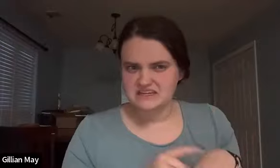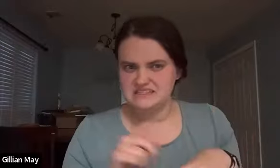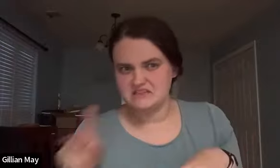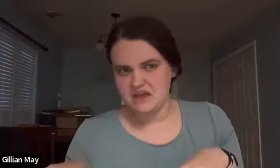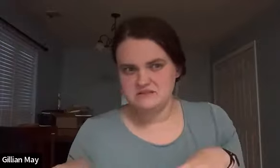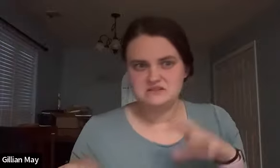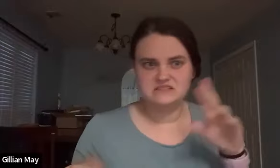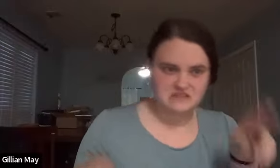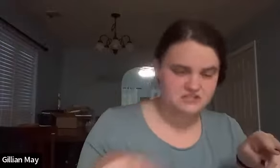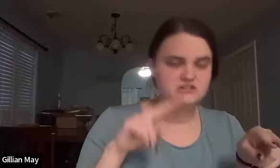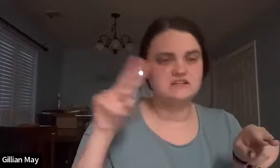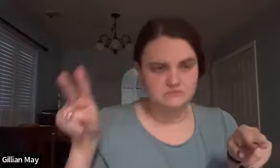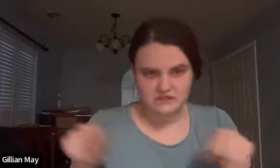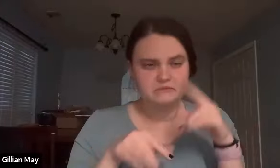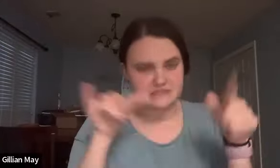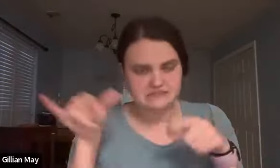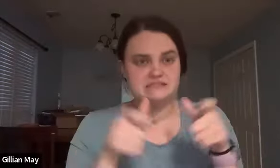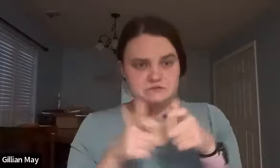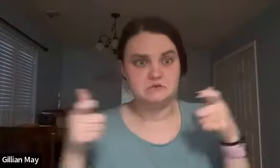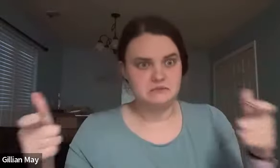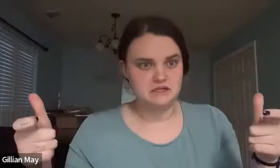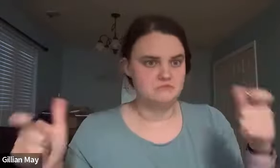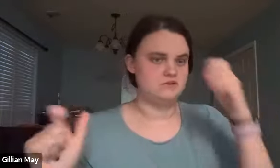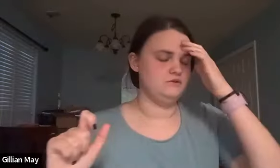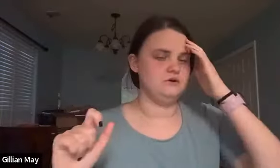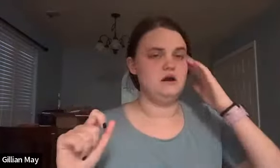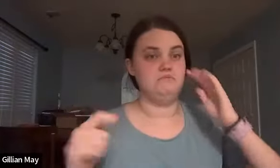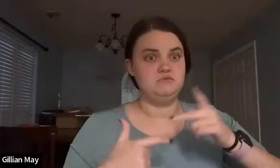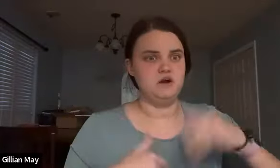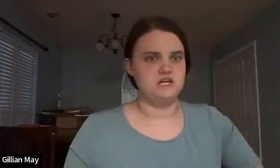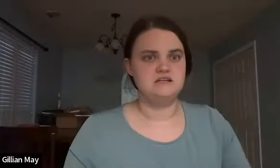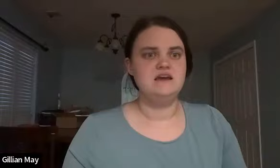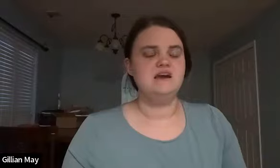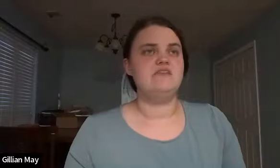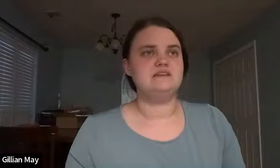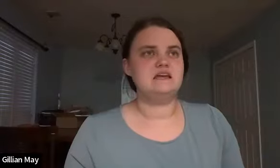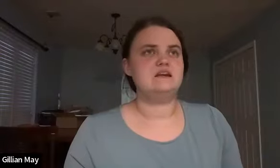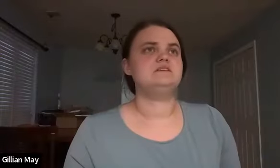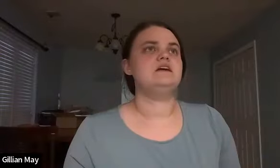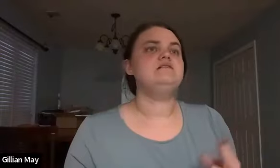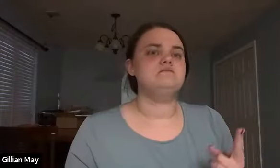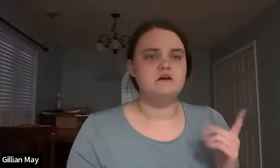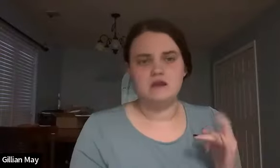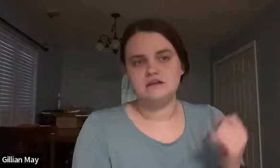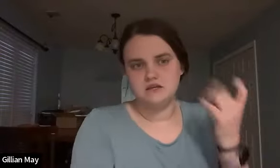is this 1,000 or is this 100? What is this? Because it was a really big number for a big project. And then they said, and I was like, okay, caught